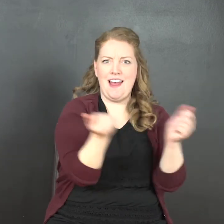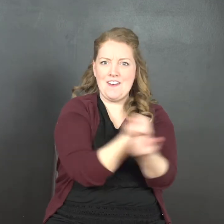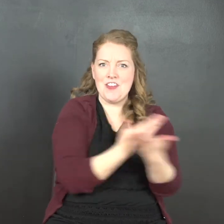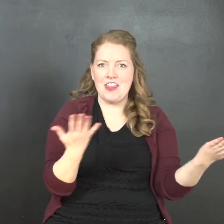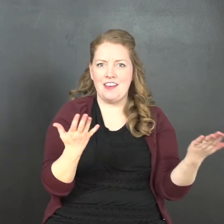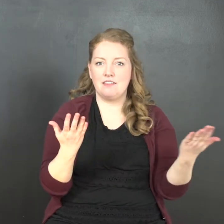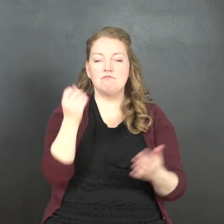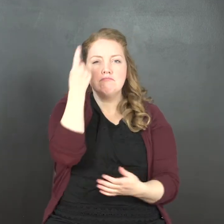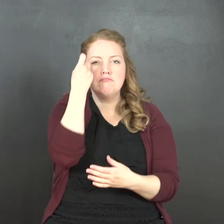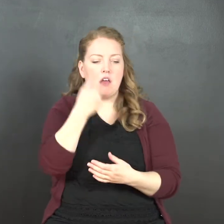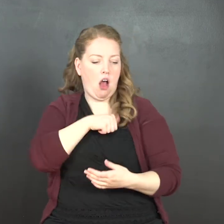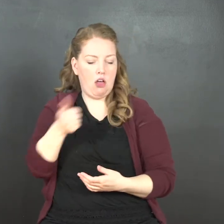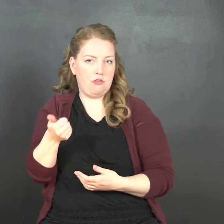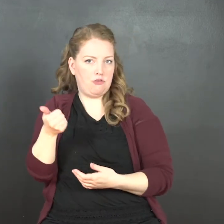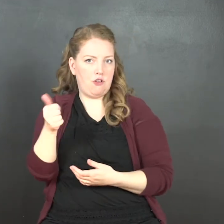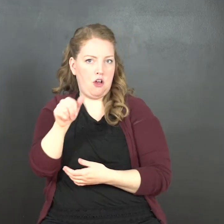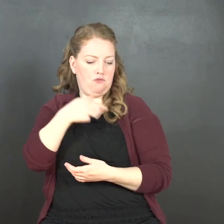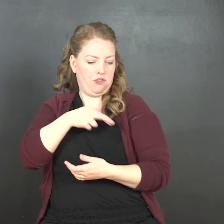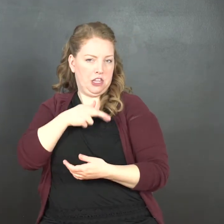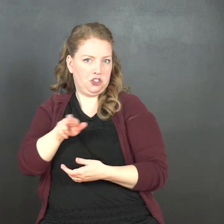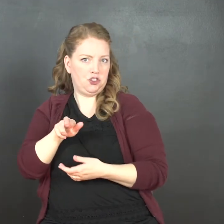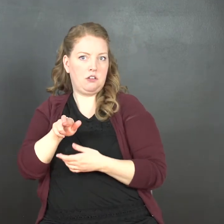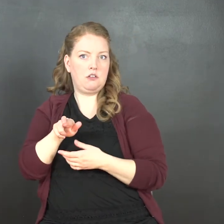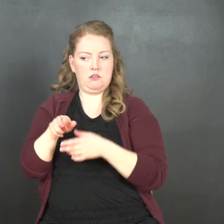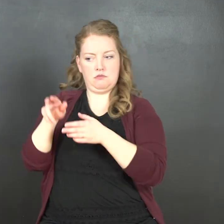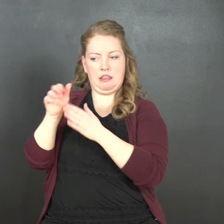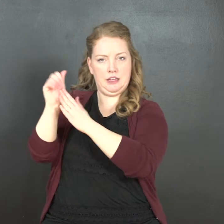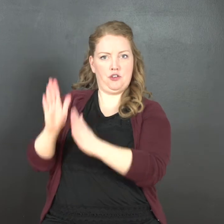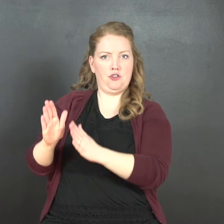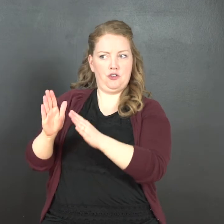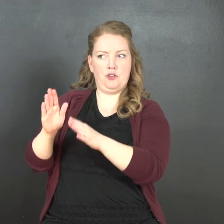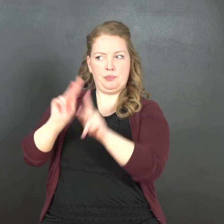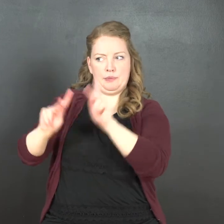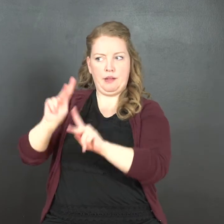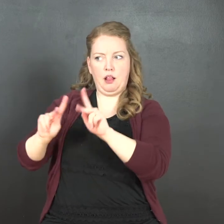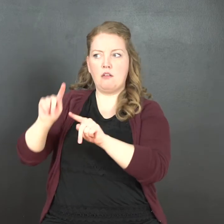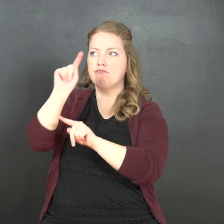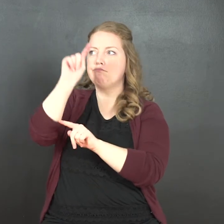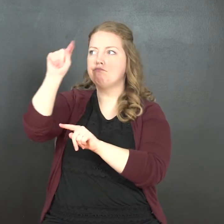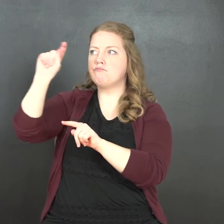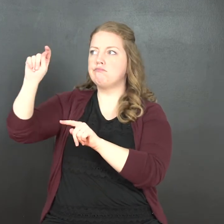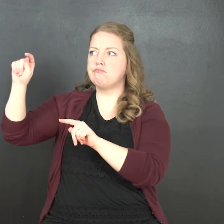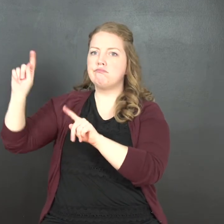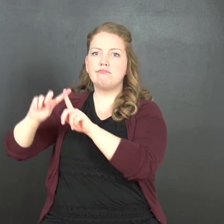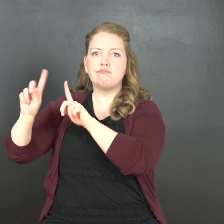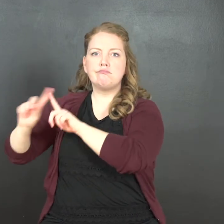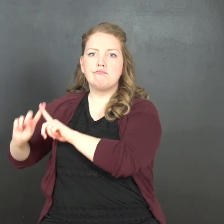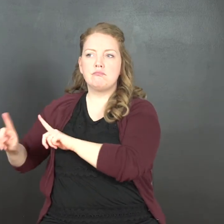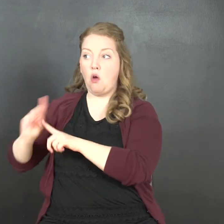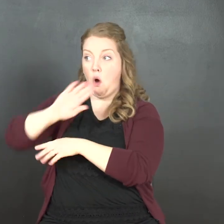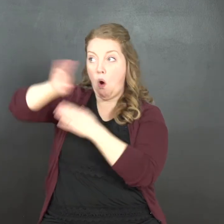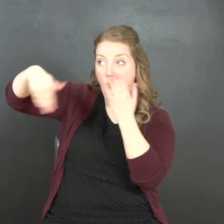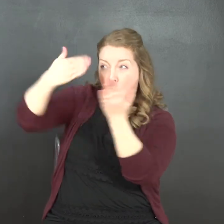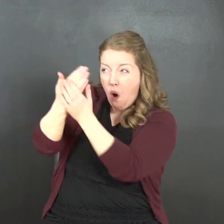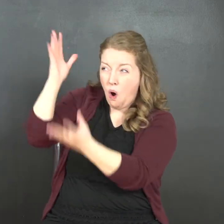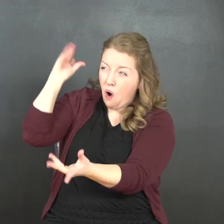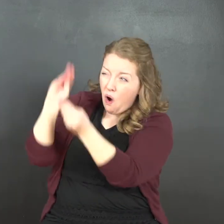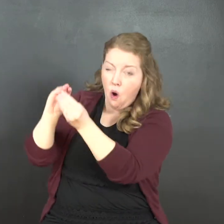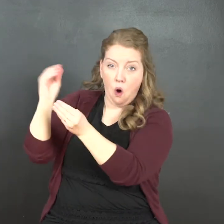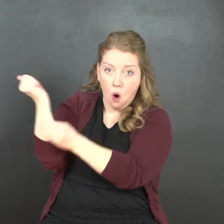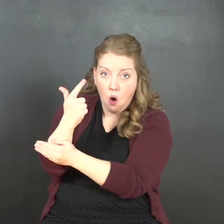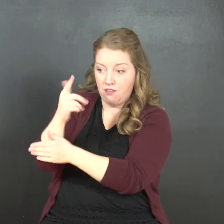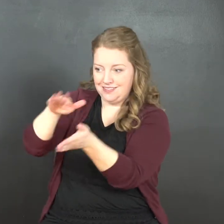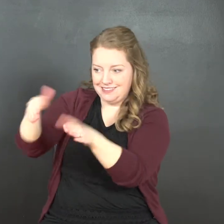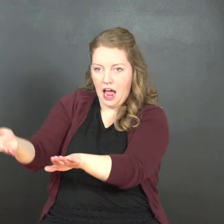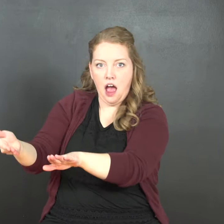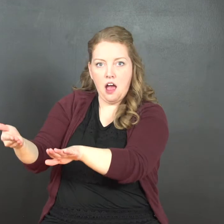other religious figure ever, every other religious leader that ever existed died at some